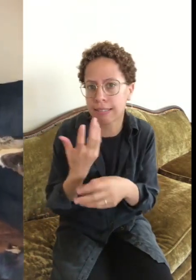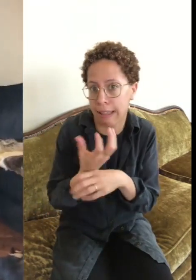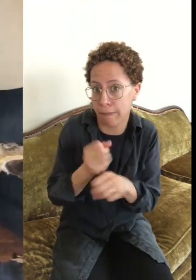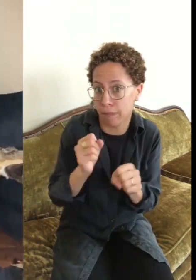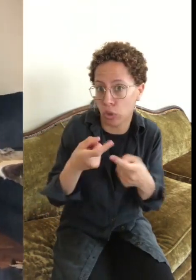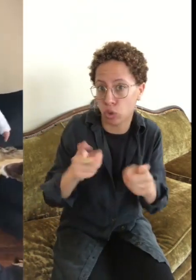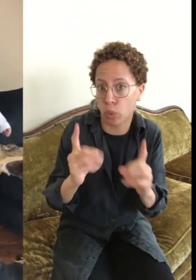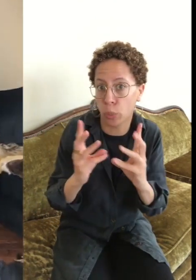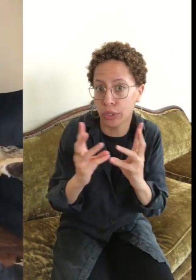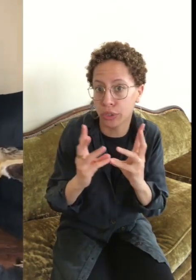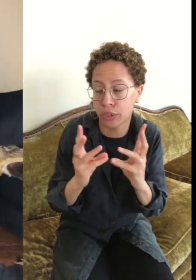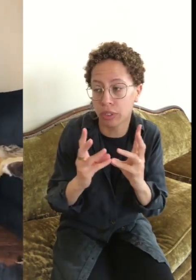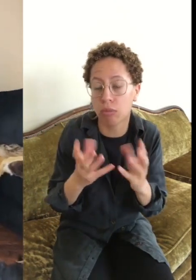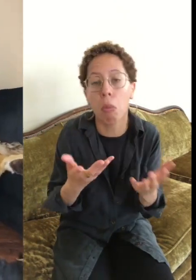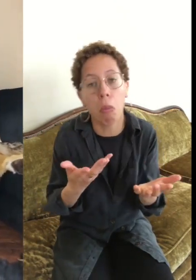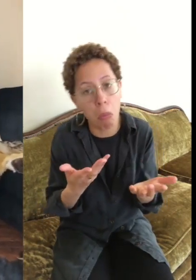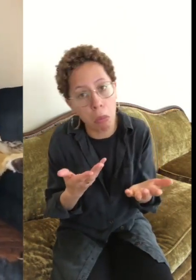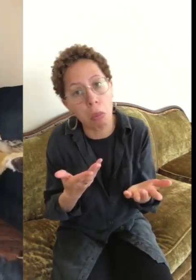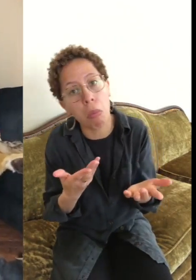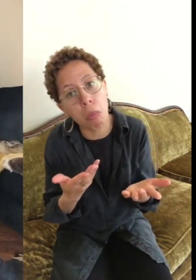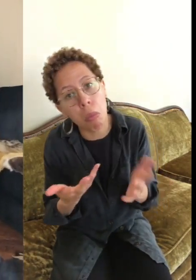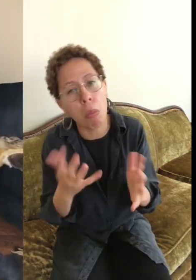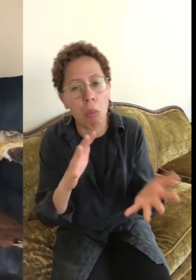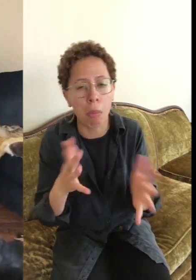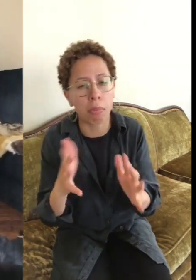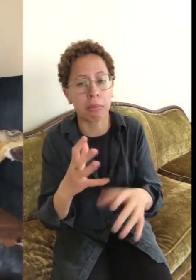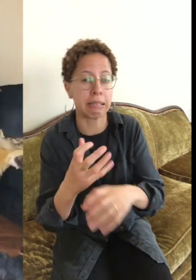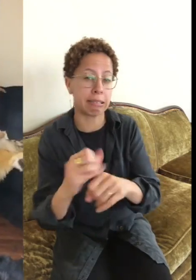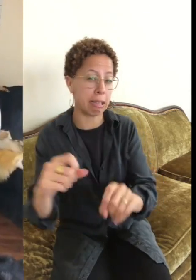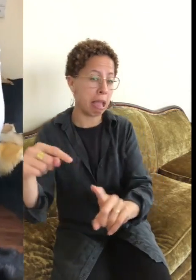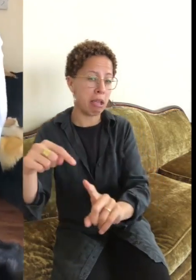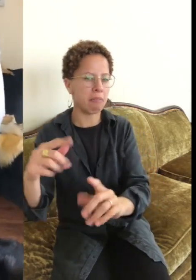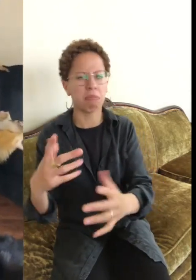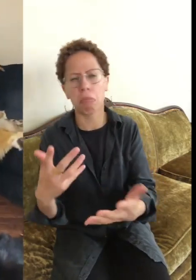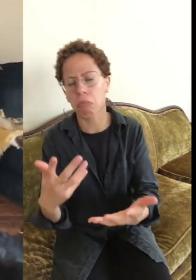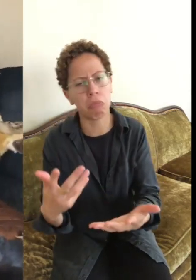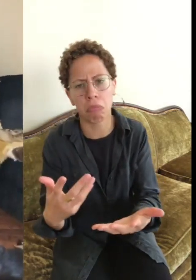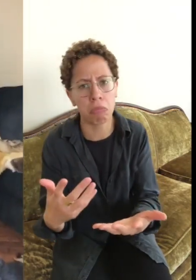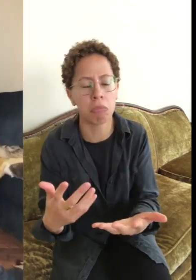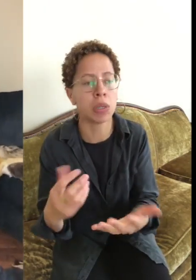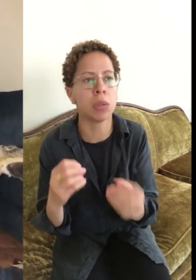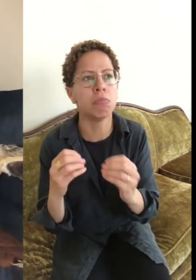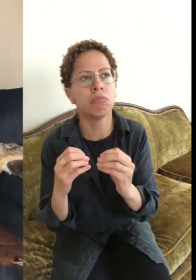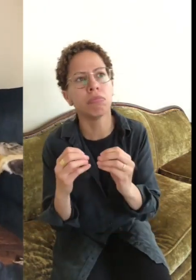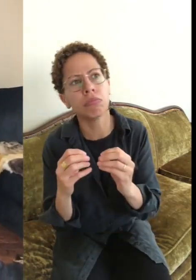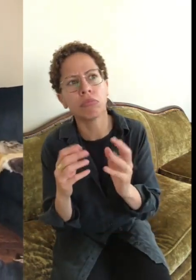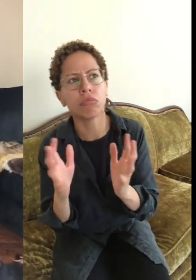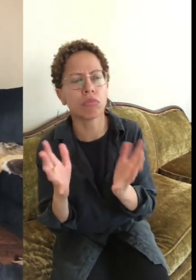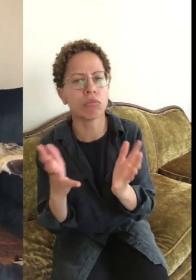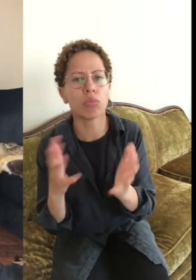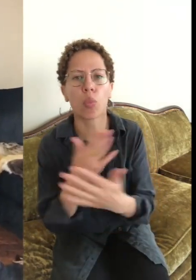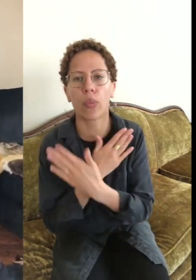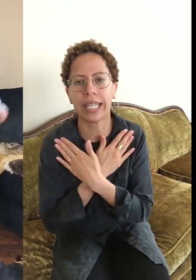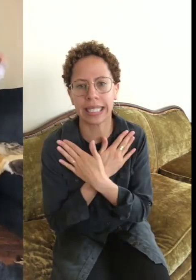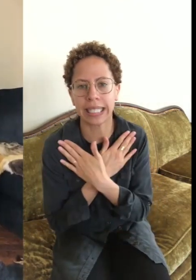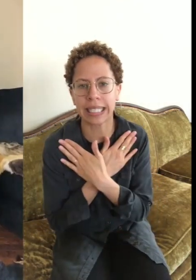To keep safe during the winter. Well, it's part. Yeah, I don't know if it's so much about safety, but it is